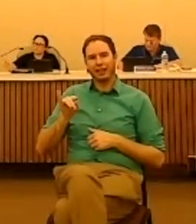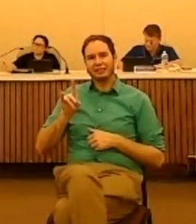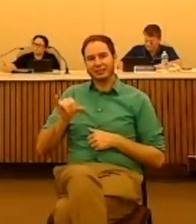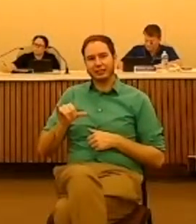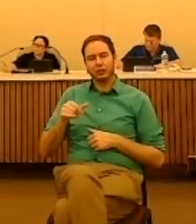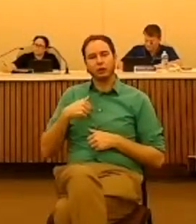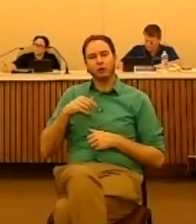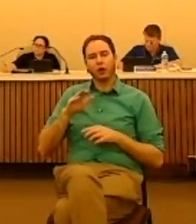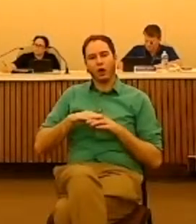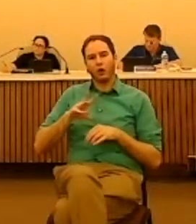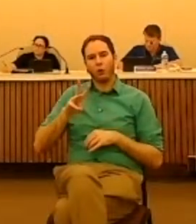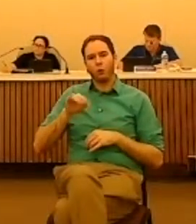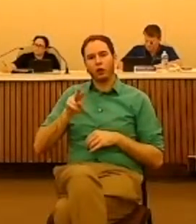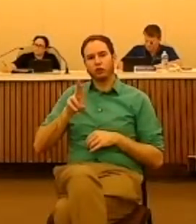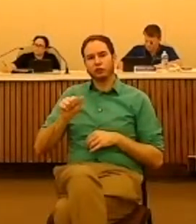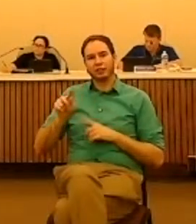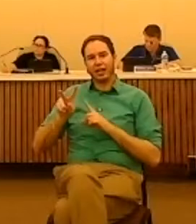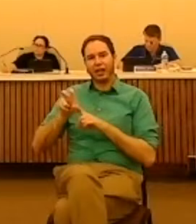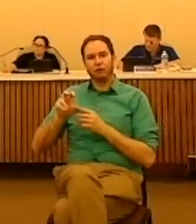Authors Avenue, 43.